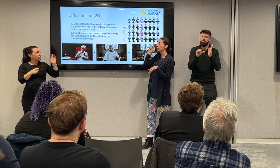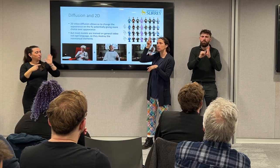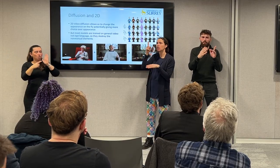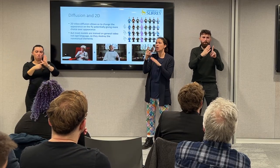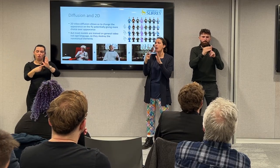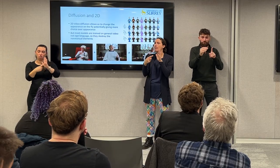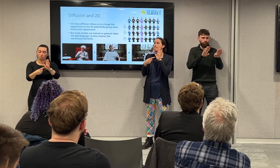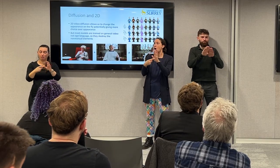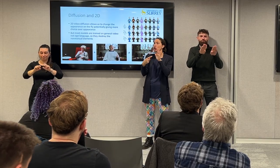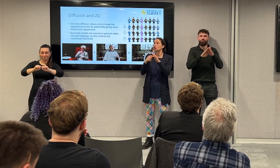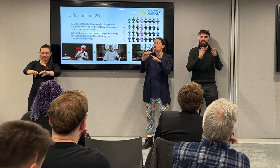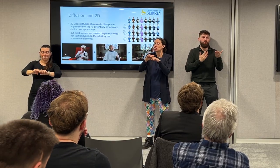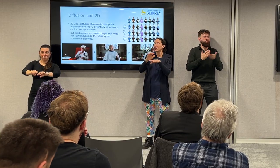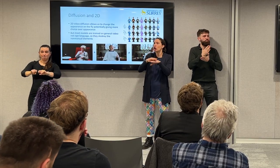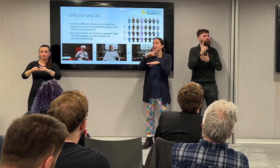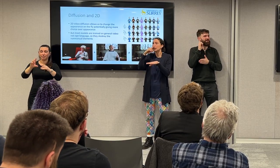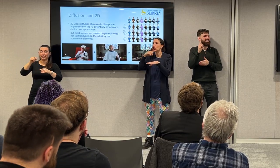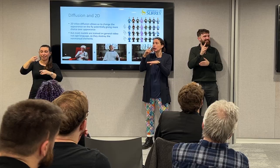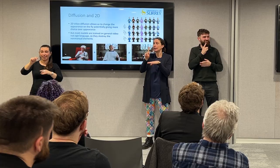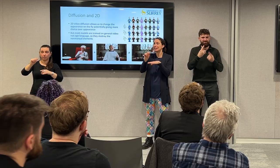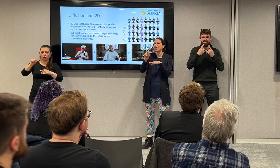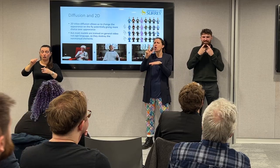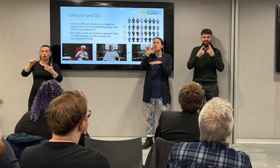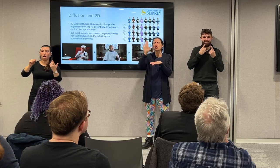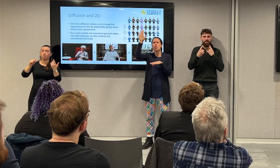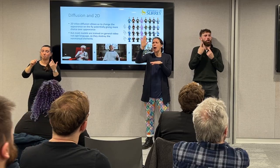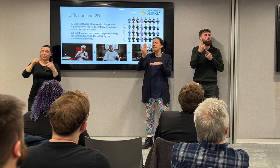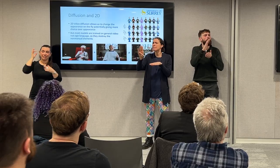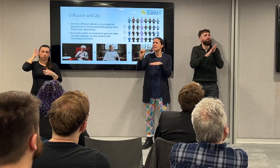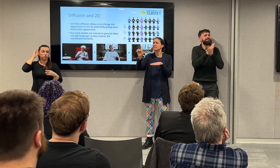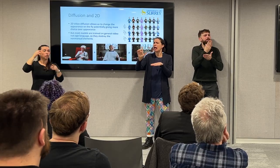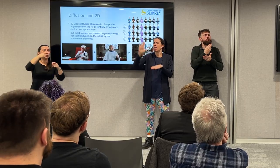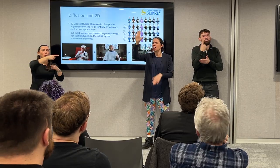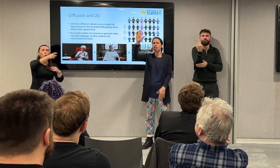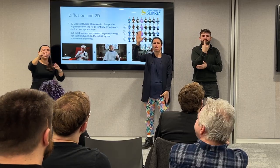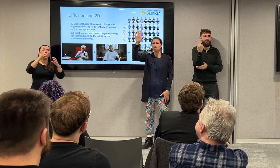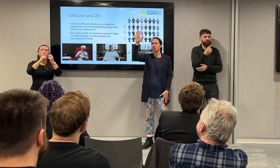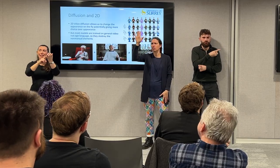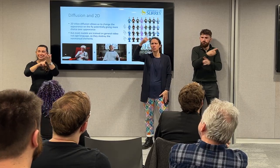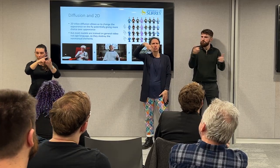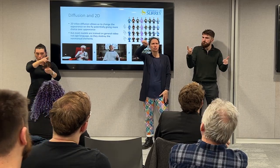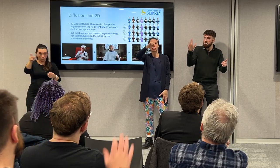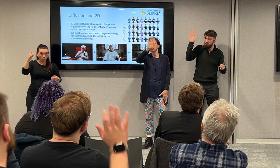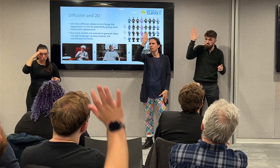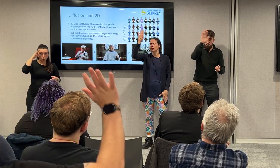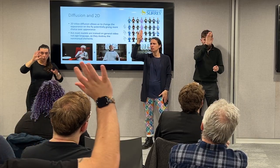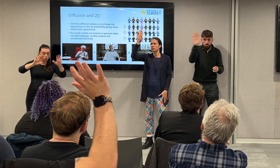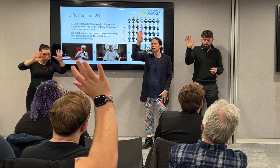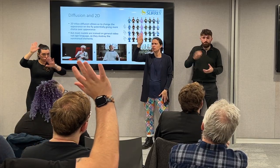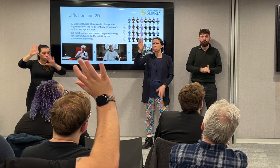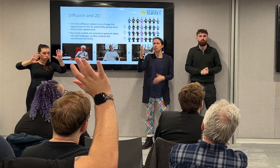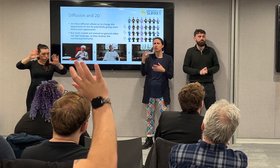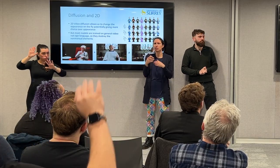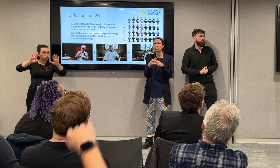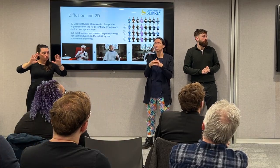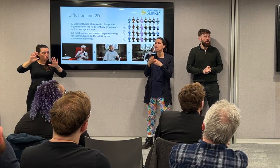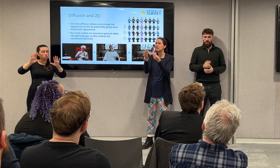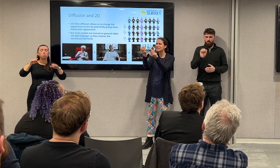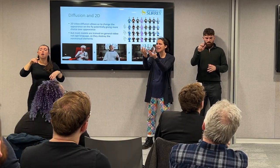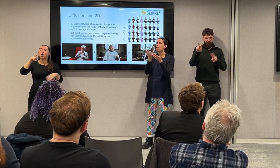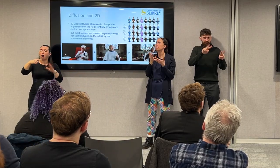hearing data. Now, who's a BSL user? Okay, I'm going to show you a video, and I want you to tell